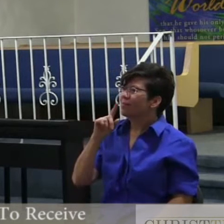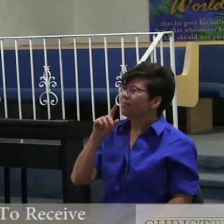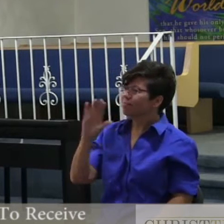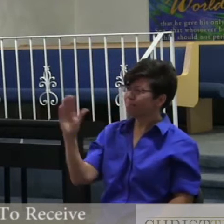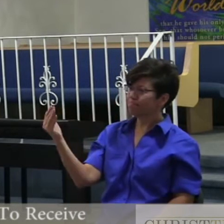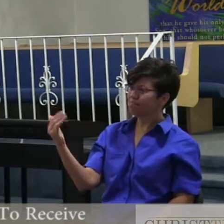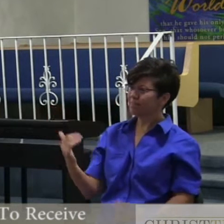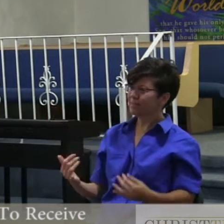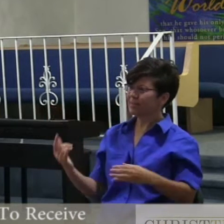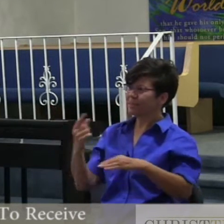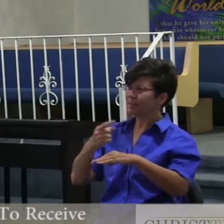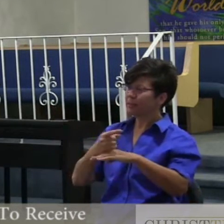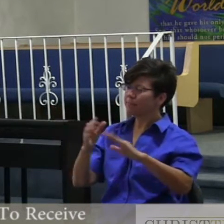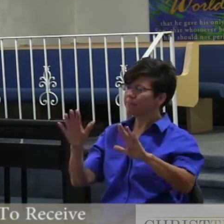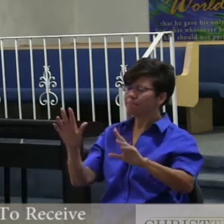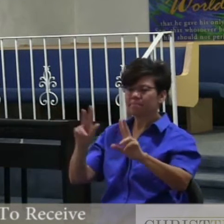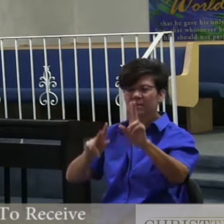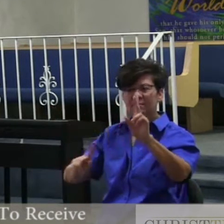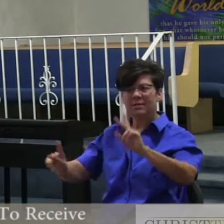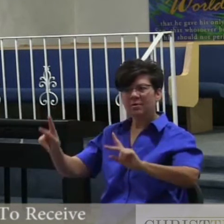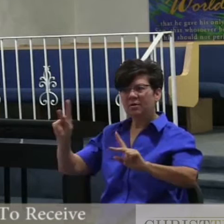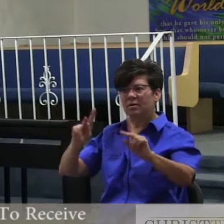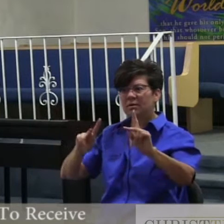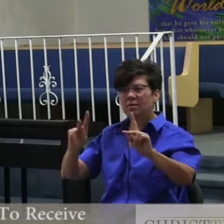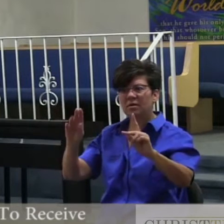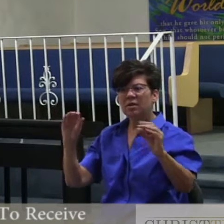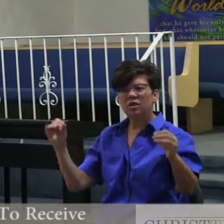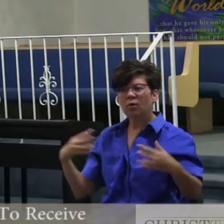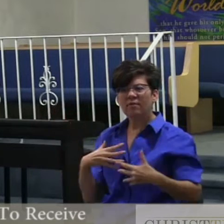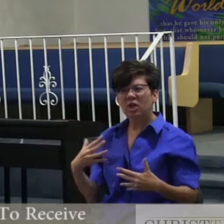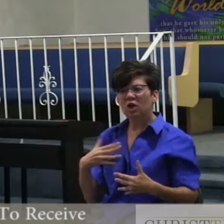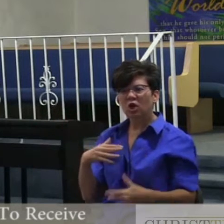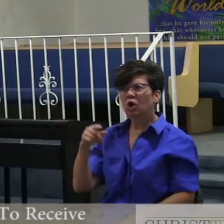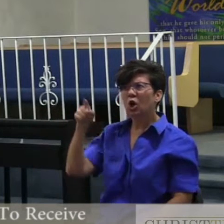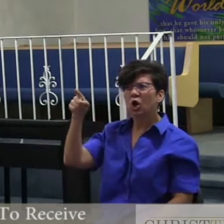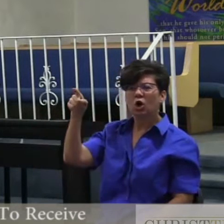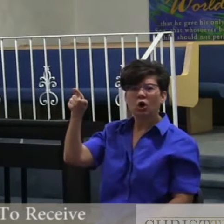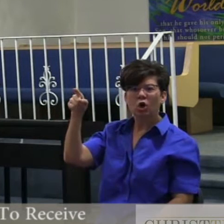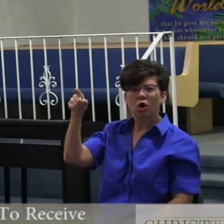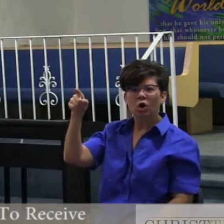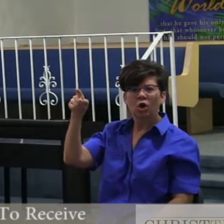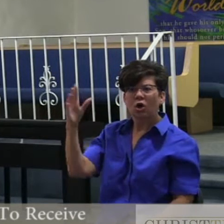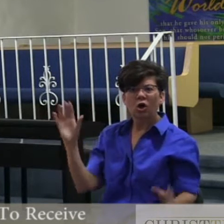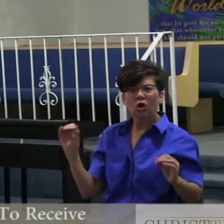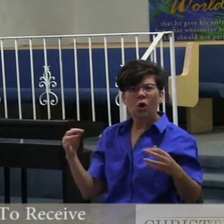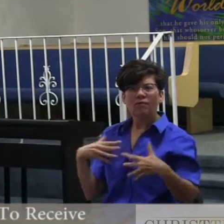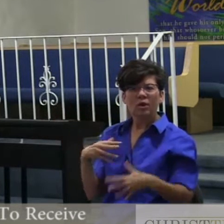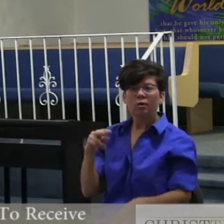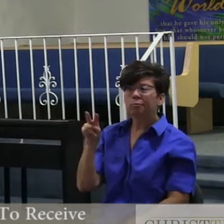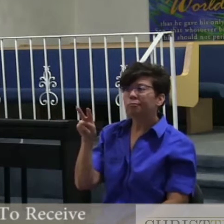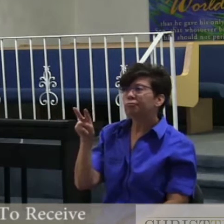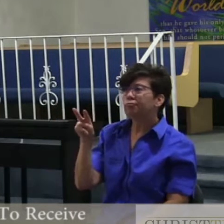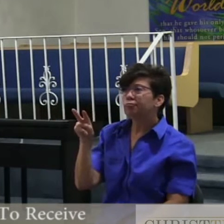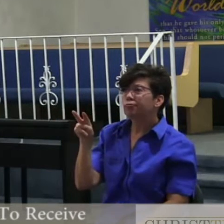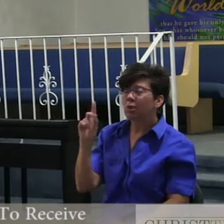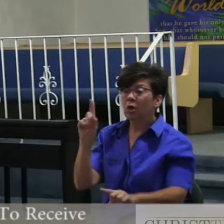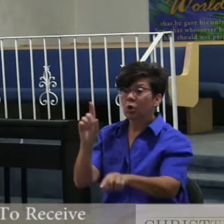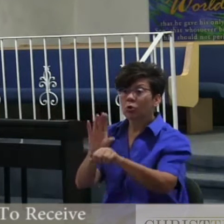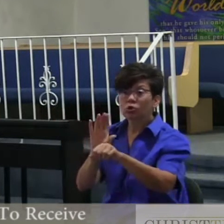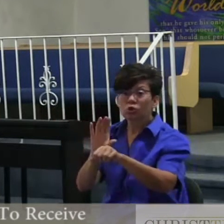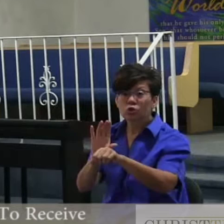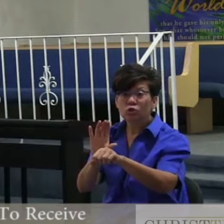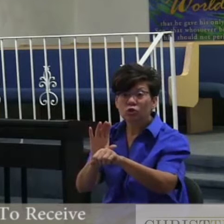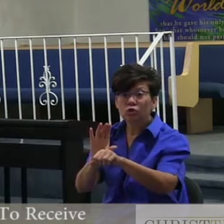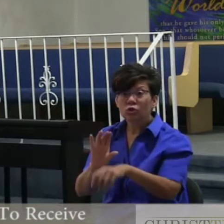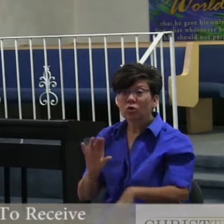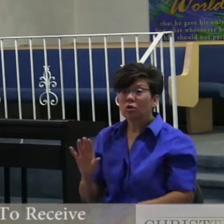like today the people have no fear of God. Right? It seems like it. They go to church and